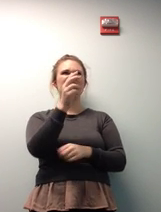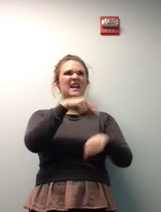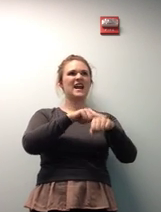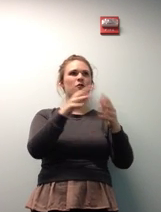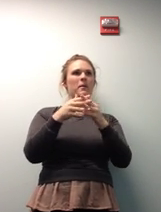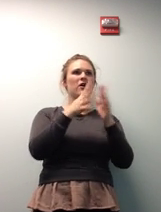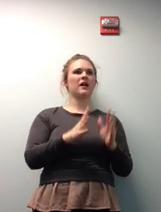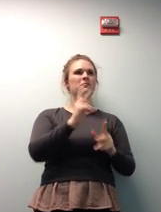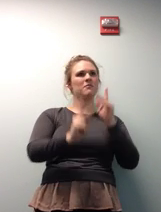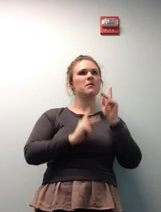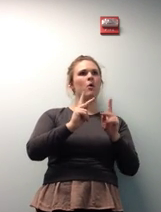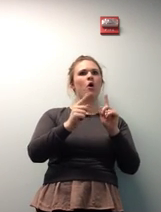region.